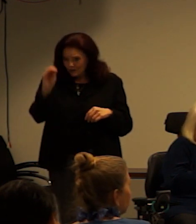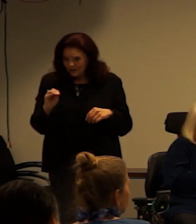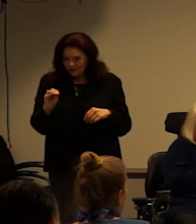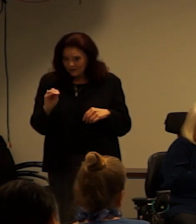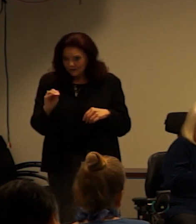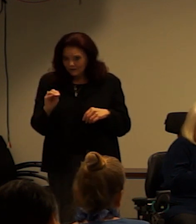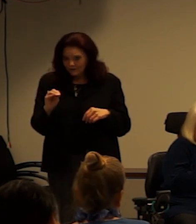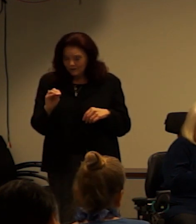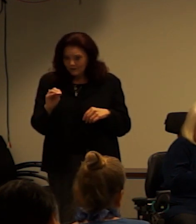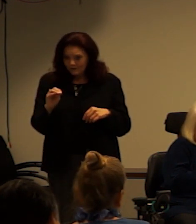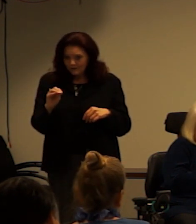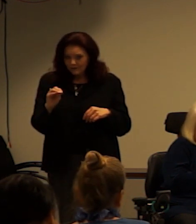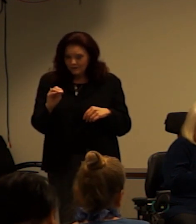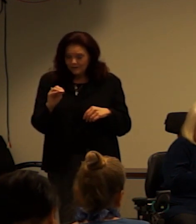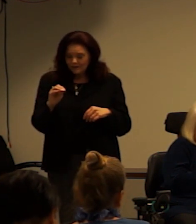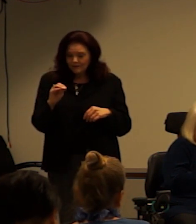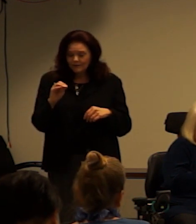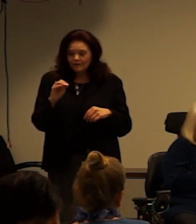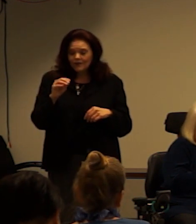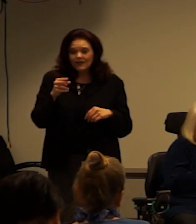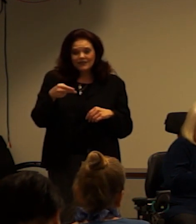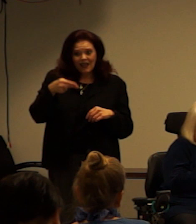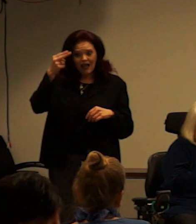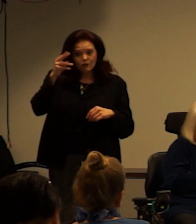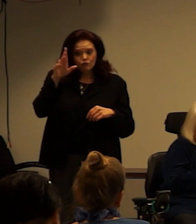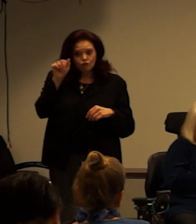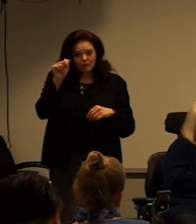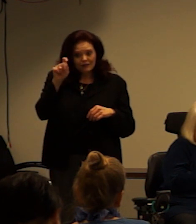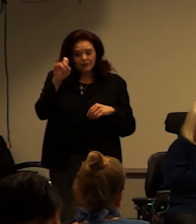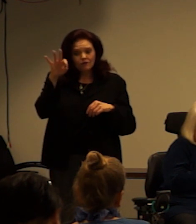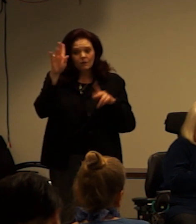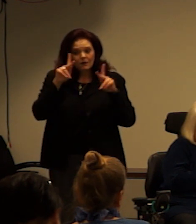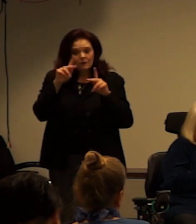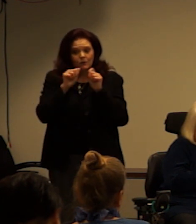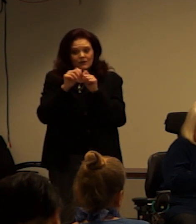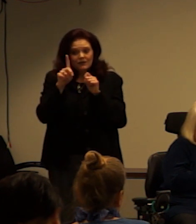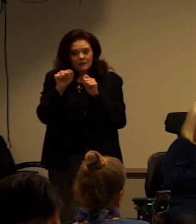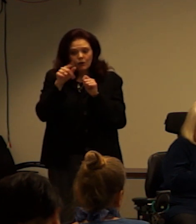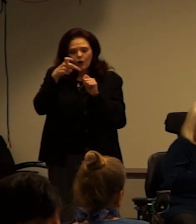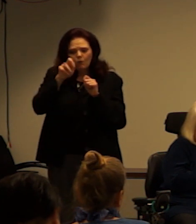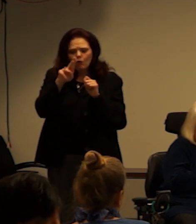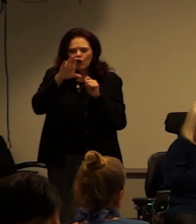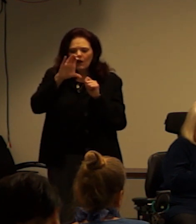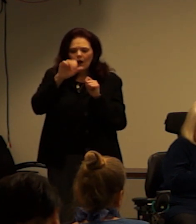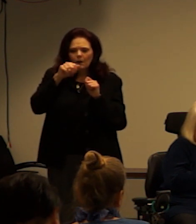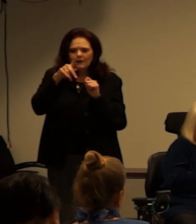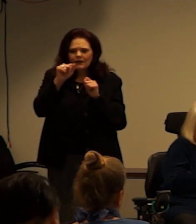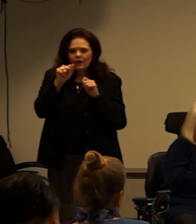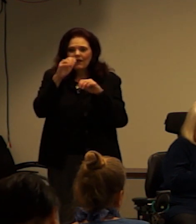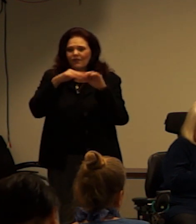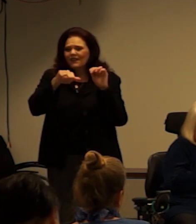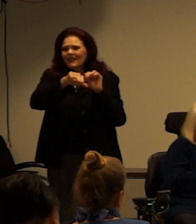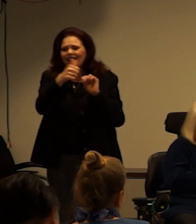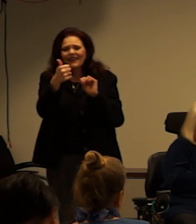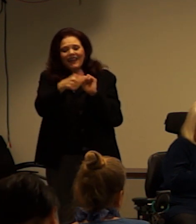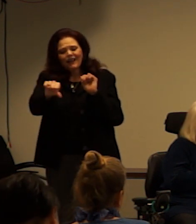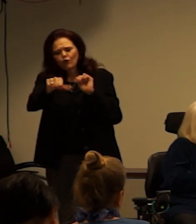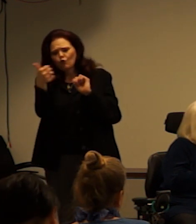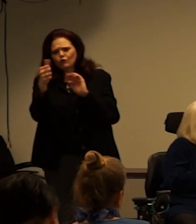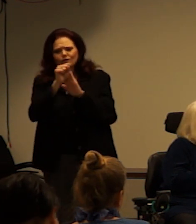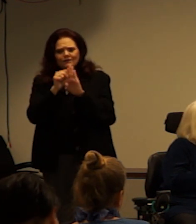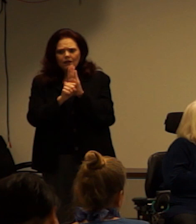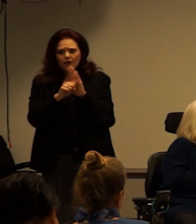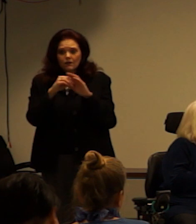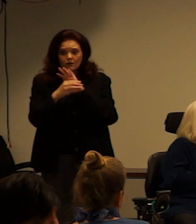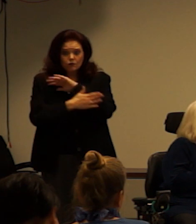29%. That's needless to say the highest rate of people with disabilities per capita than any other state in the country.